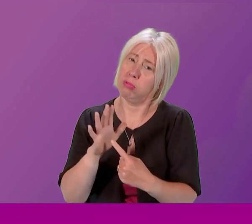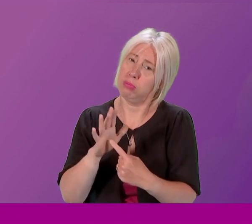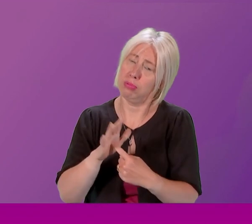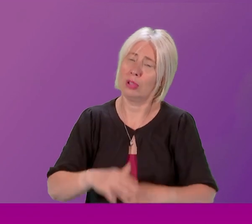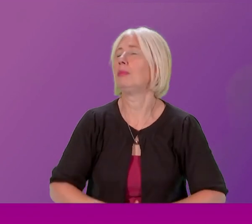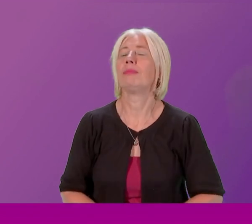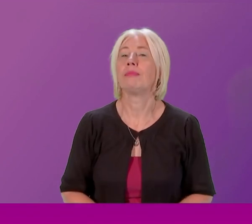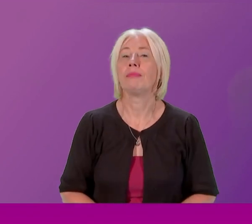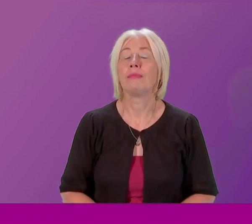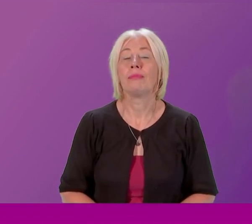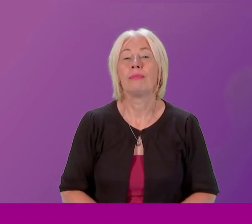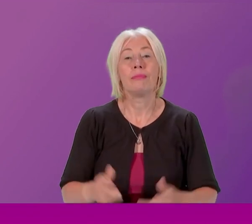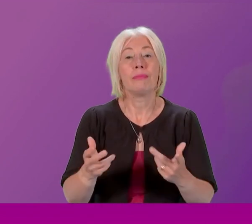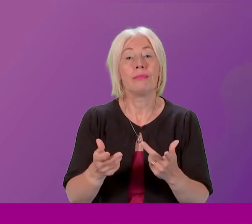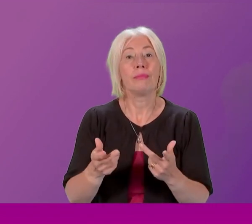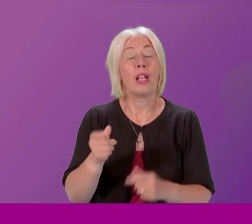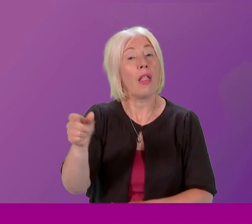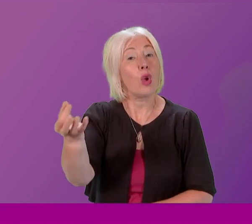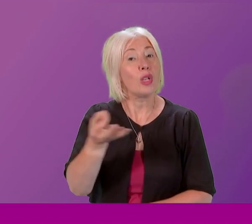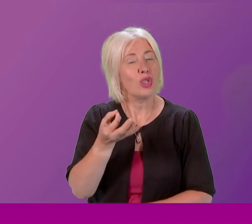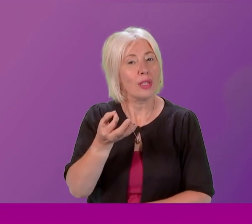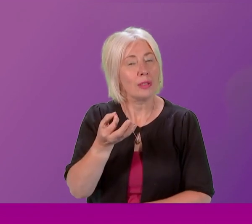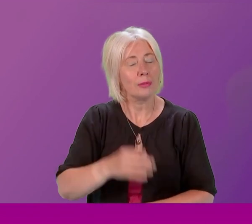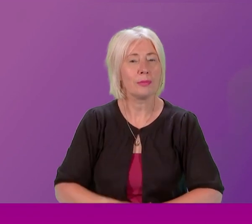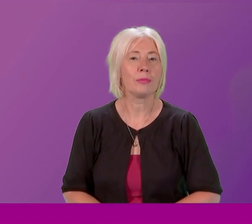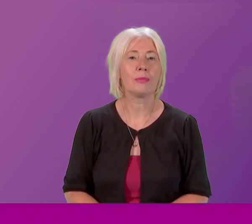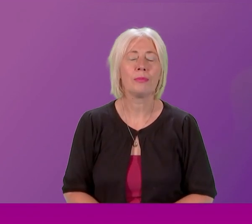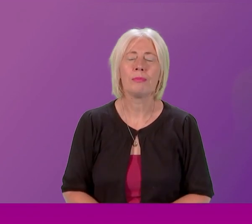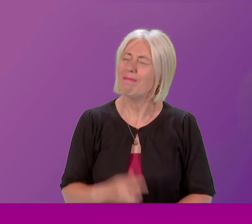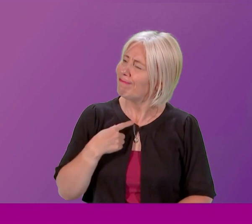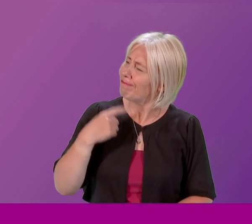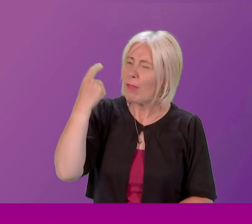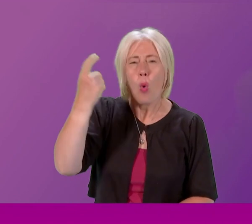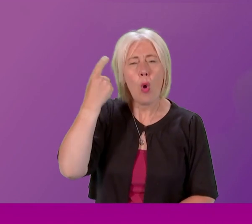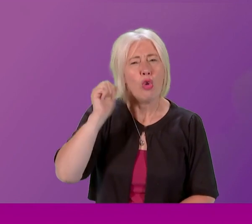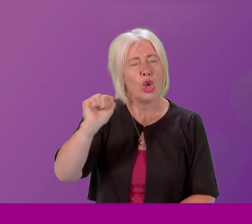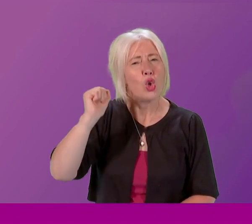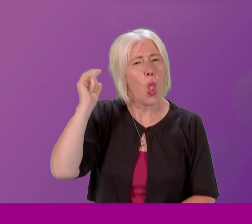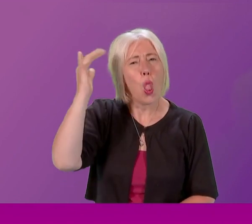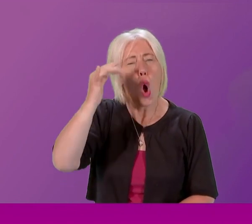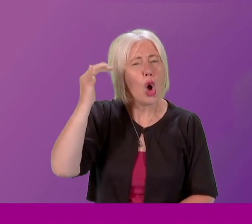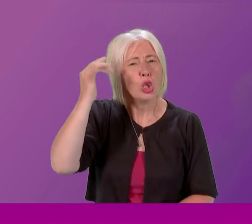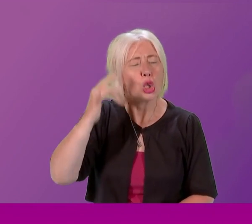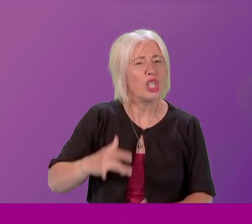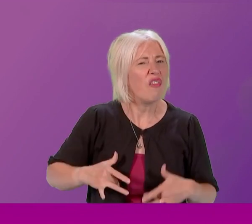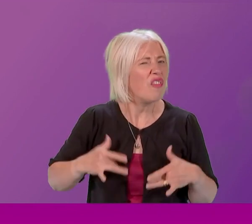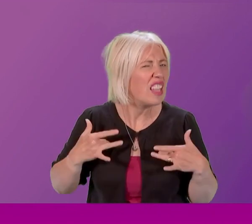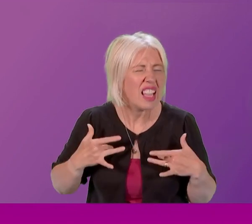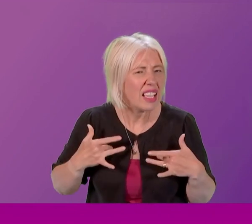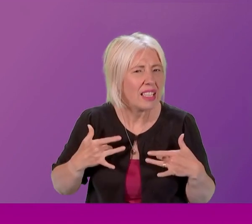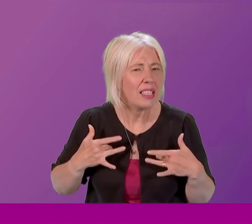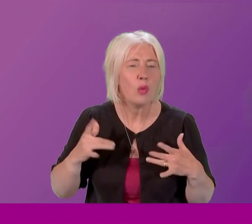Yes, gentleman in the second row here. I was just wondering what your thoughts or your feelings of connections would be